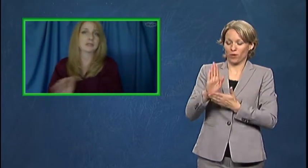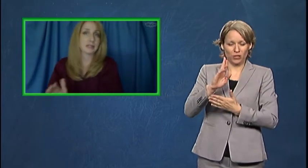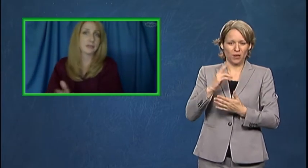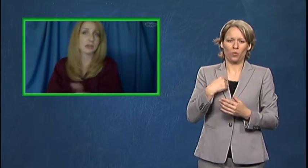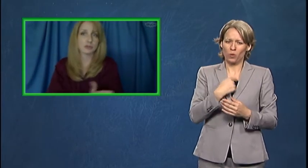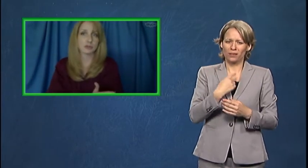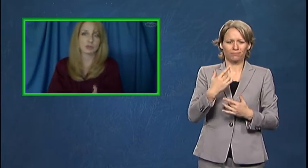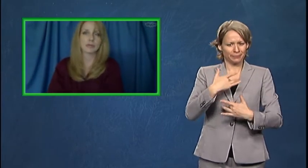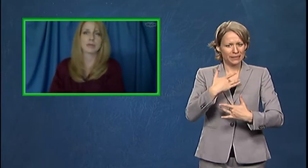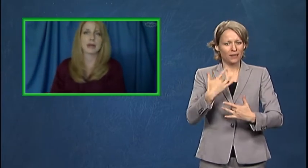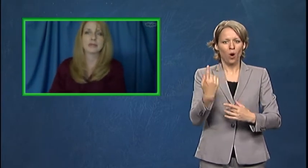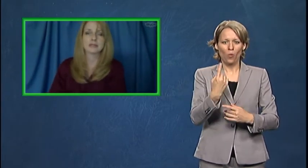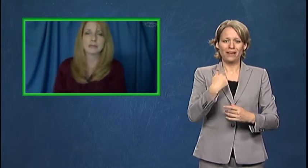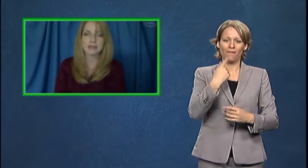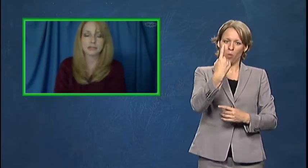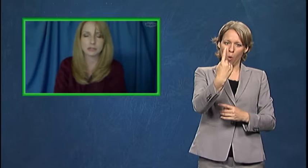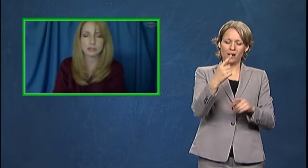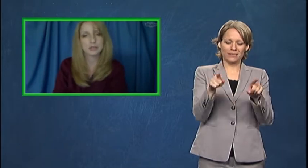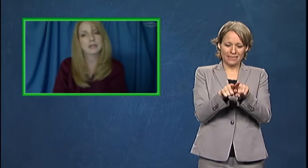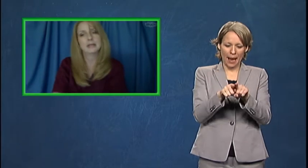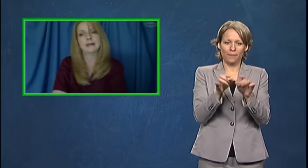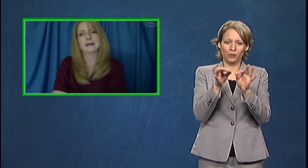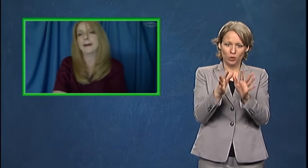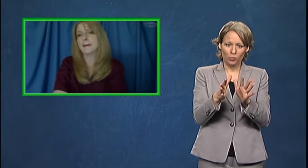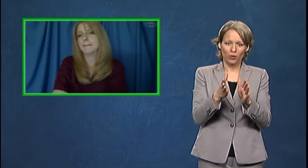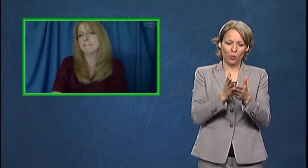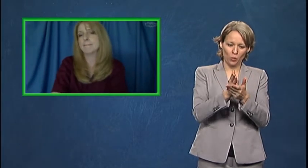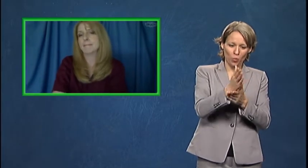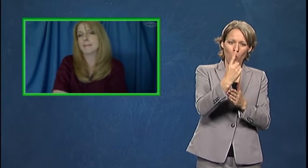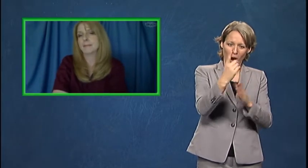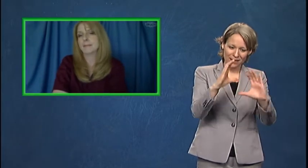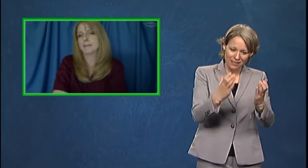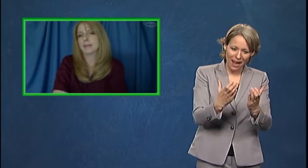schedule the same interpreter throughout the semester.